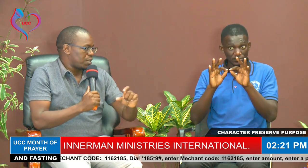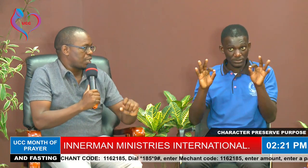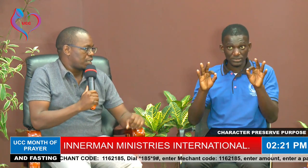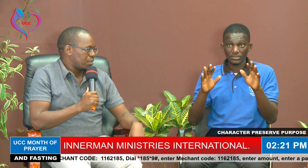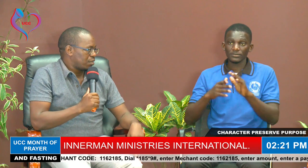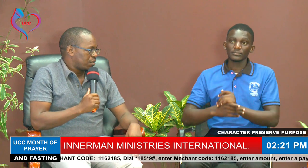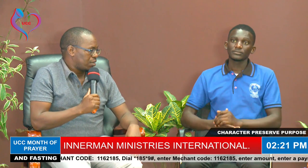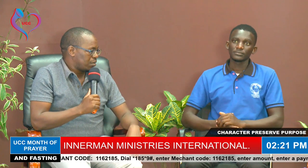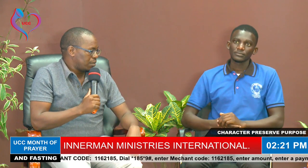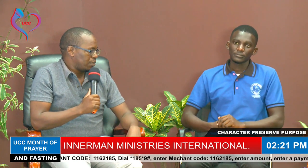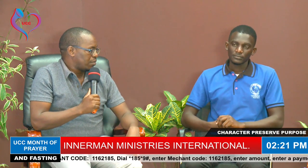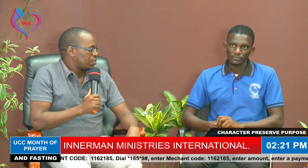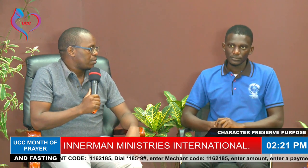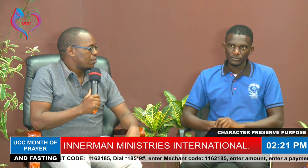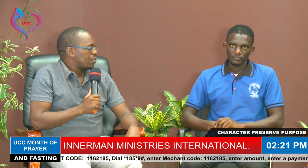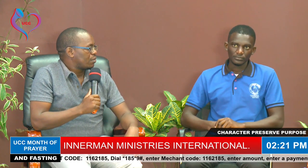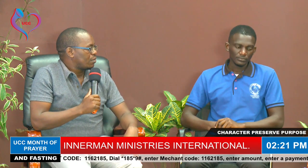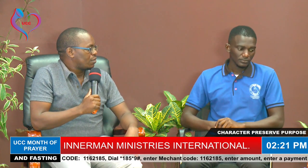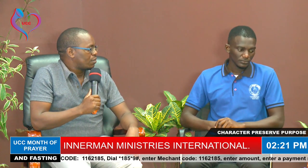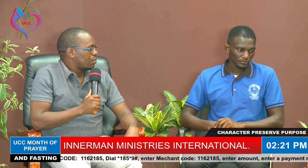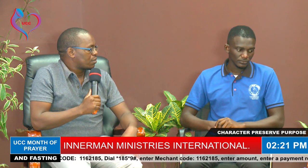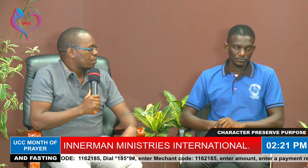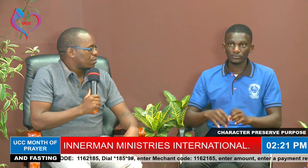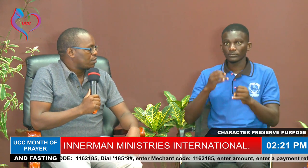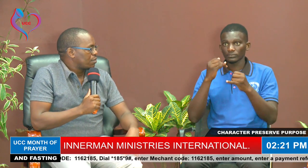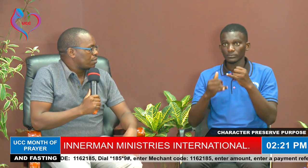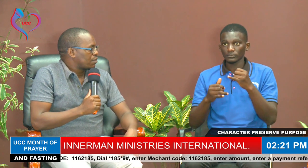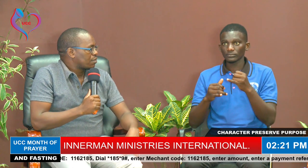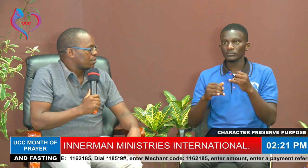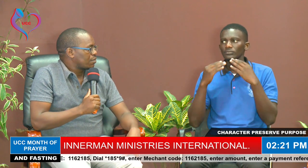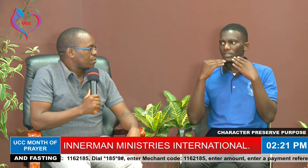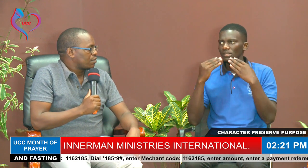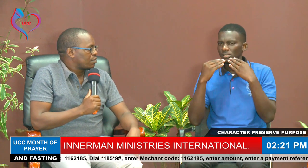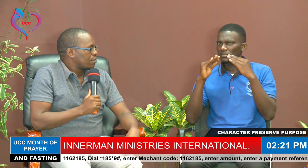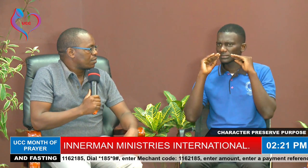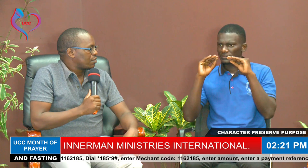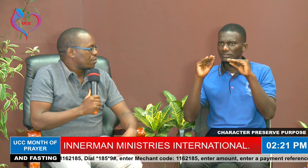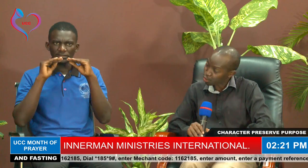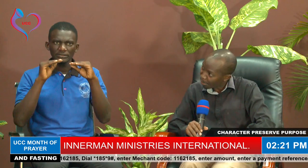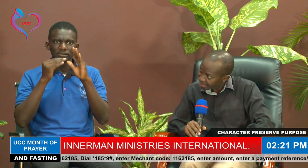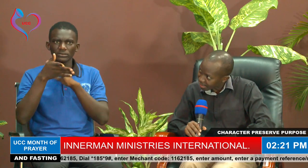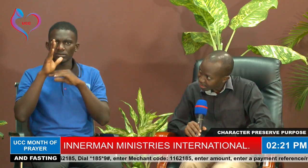that. Okay. Asembye yo. Pastor, thanks for the teachings. Sir, may God bless you mightily.